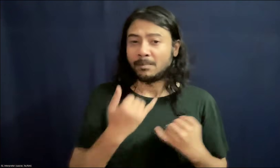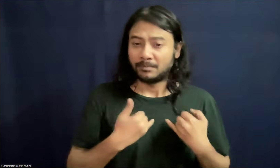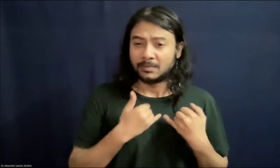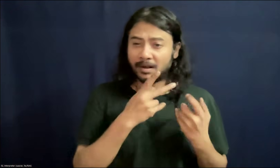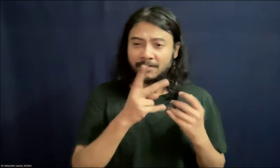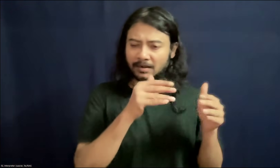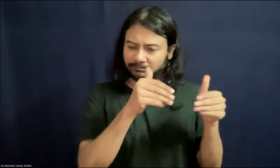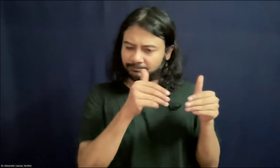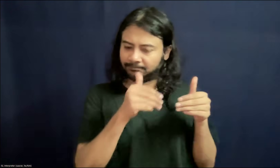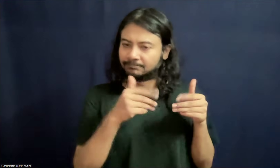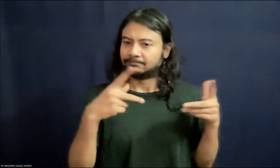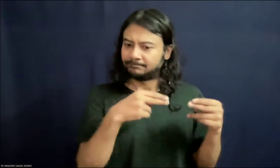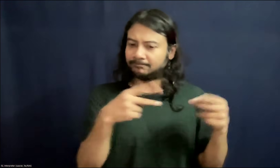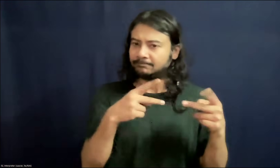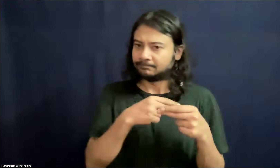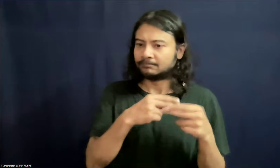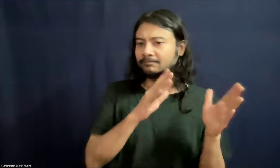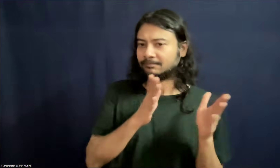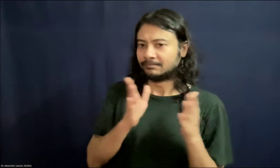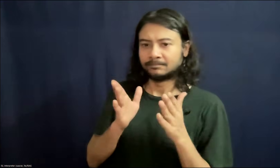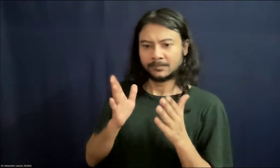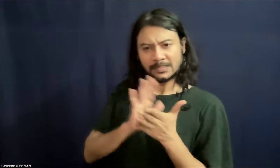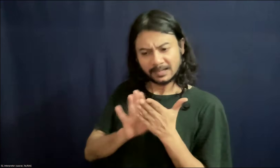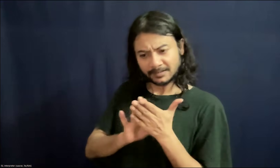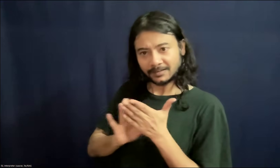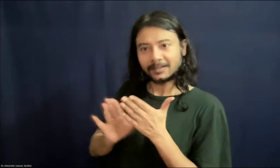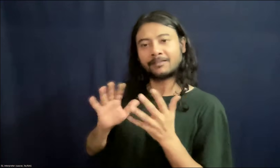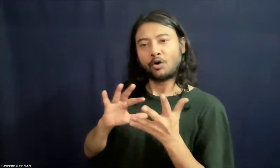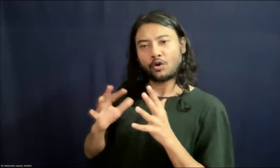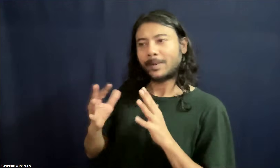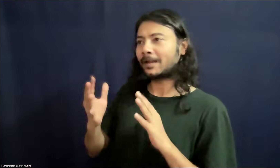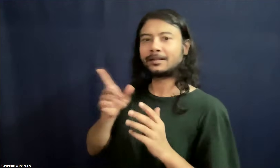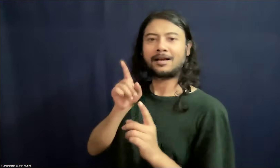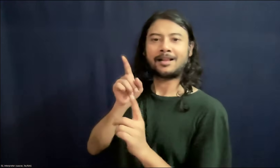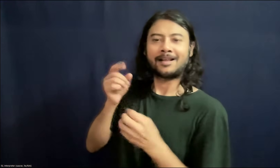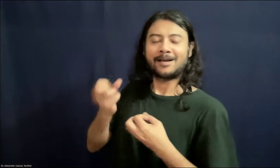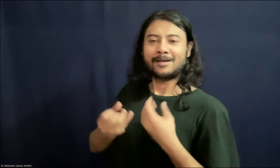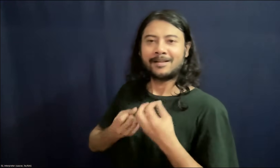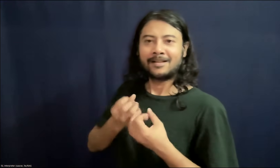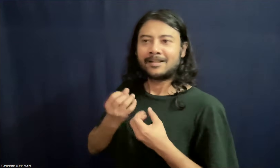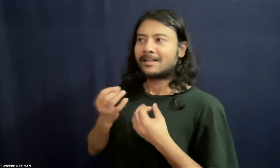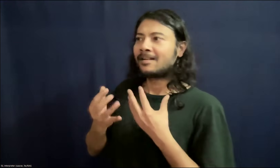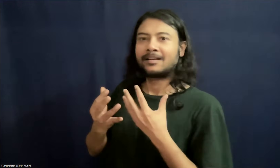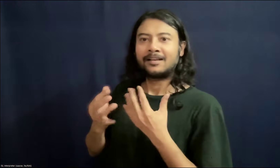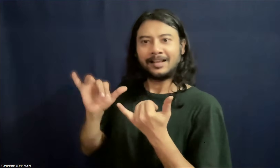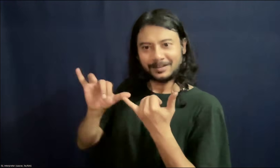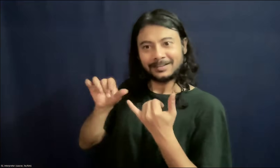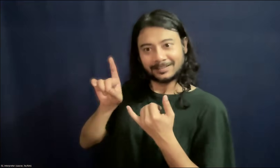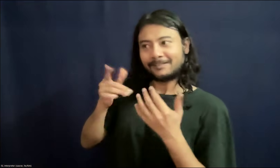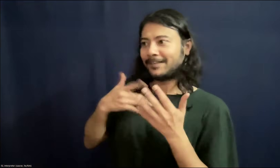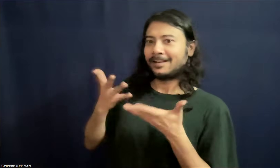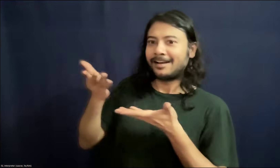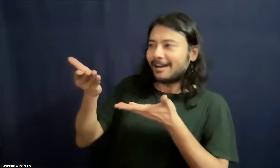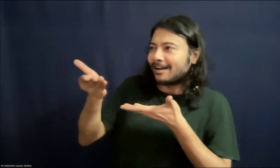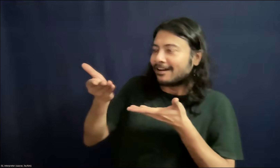When we become pure, we develop love for Krishna. We invite Krishna in our life. Whatever